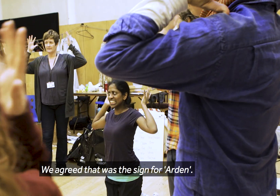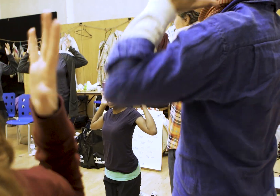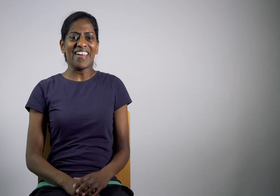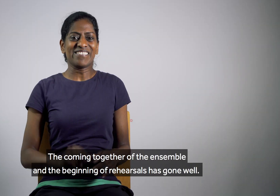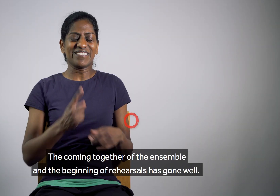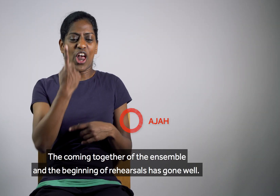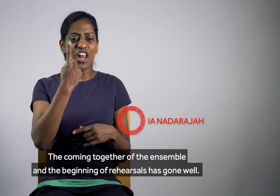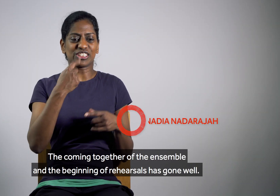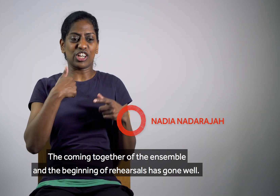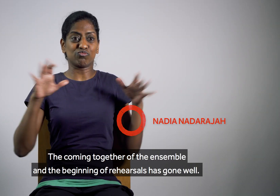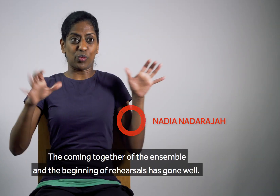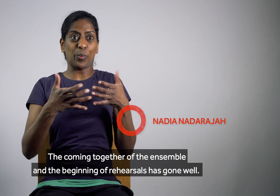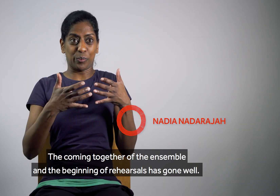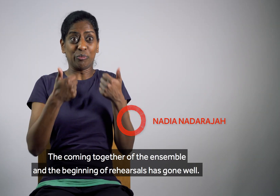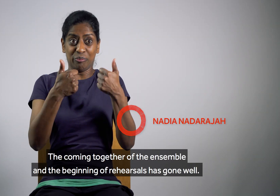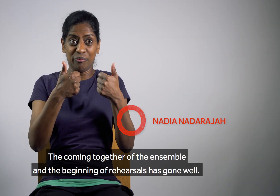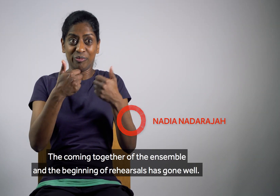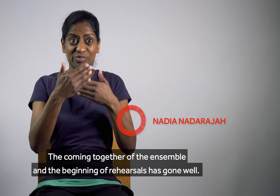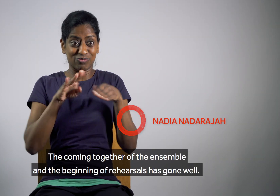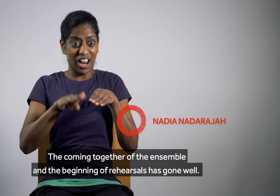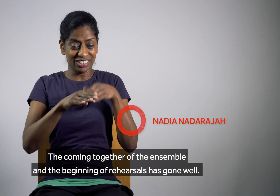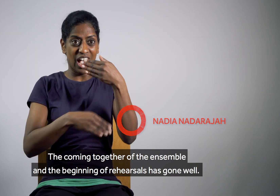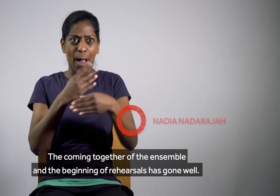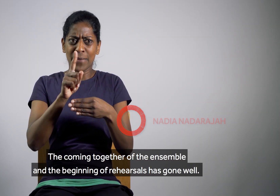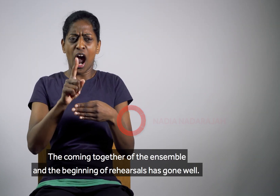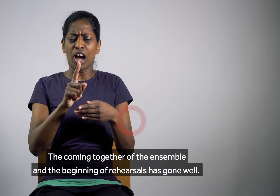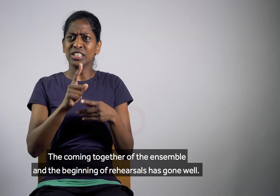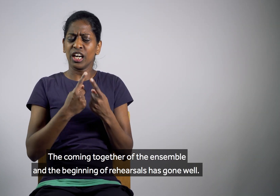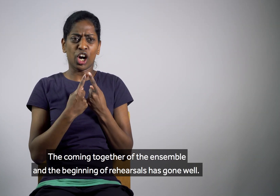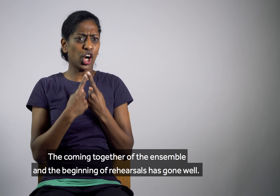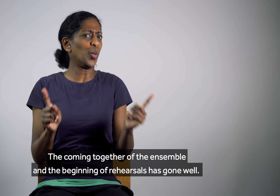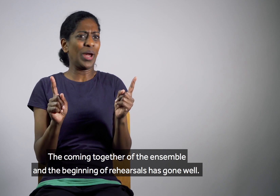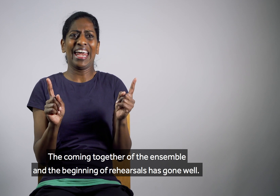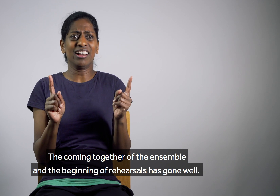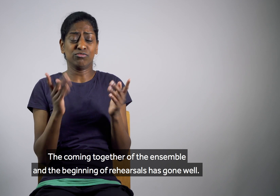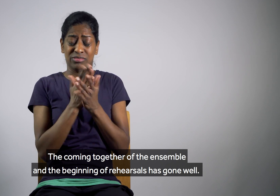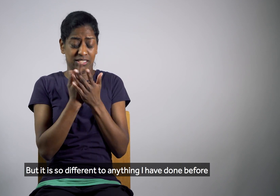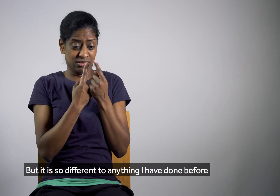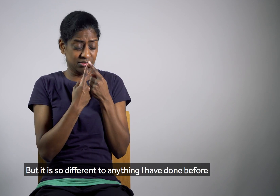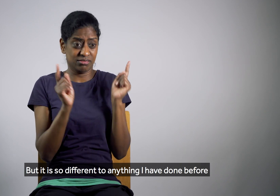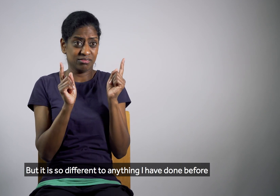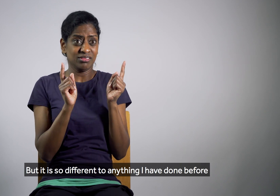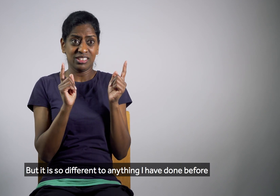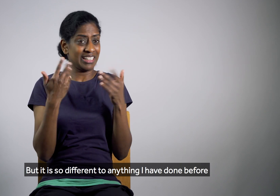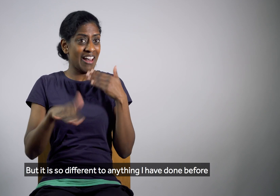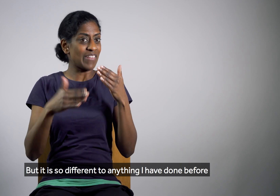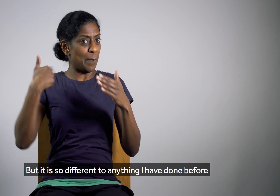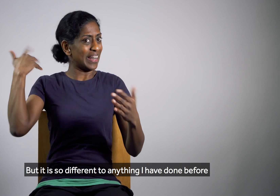The coming together of the ensemble and the beginning of the rehearsals has gone really well but it's so different to anything I've done before.